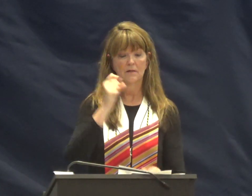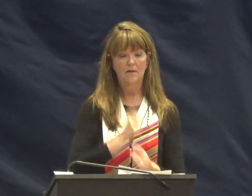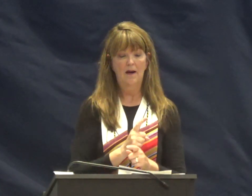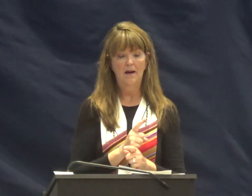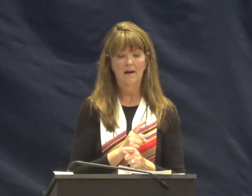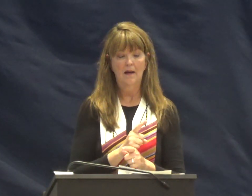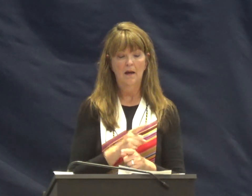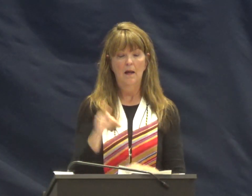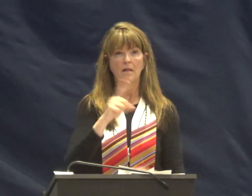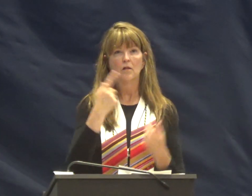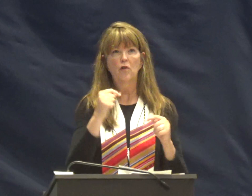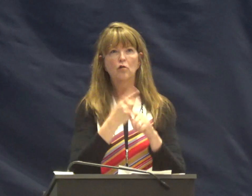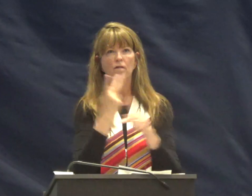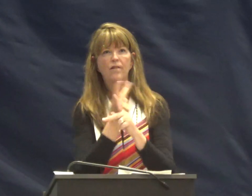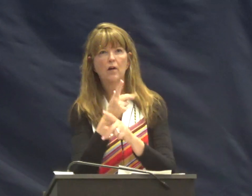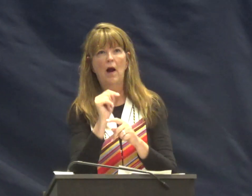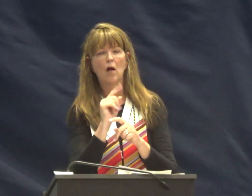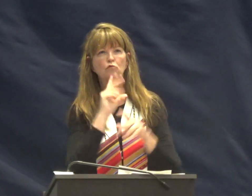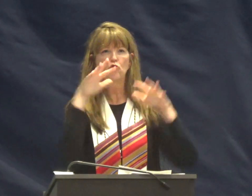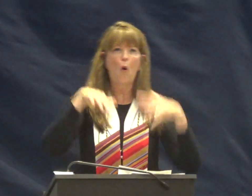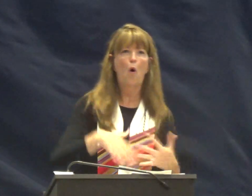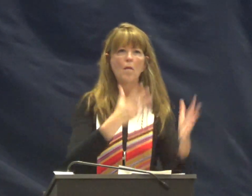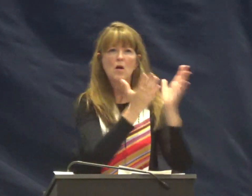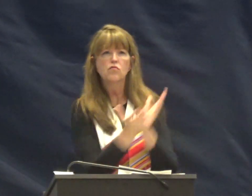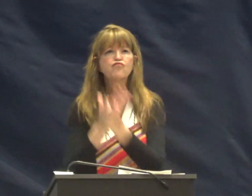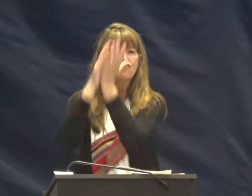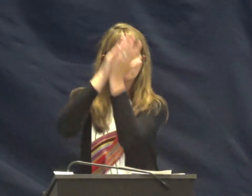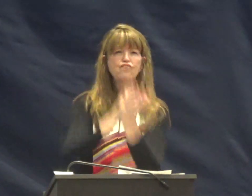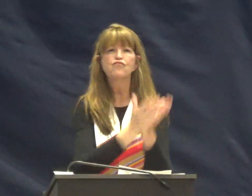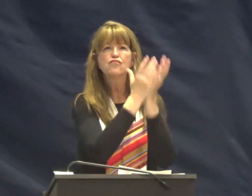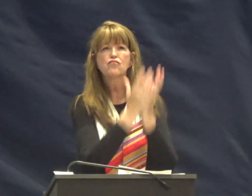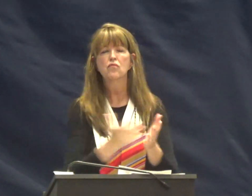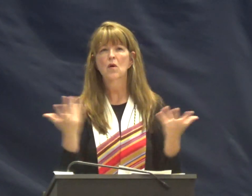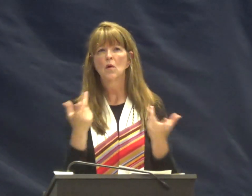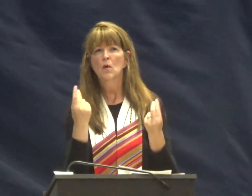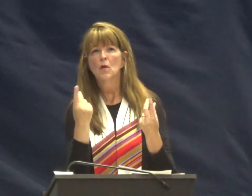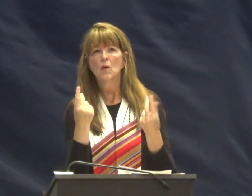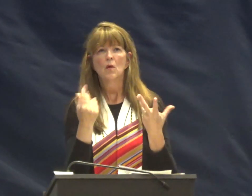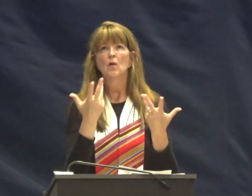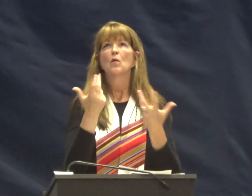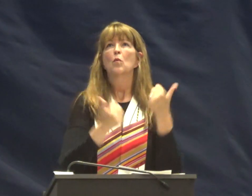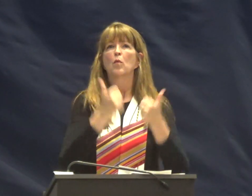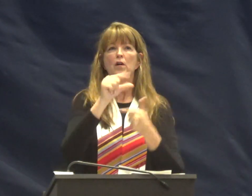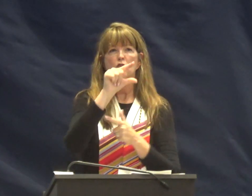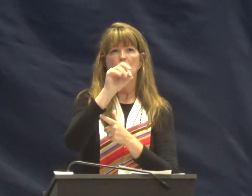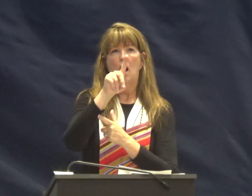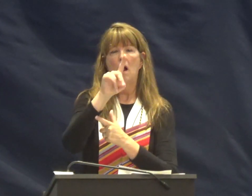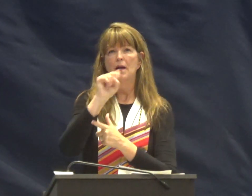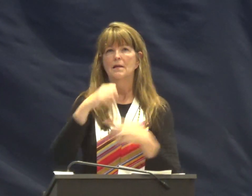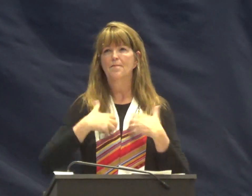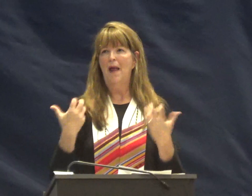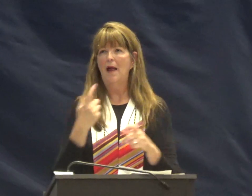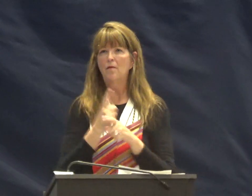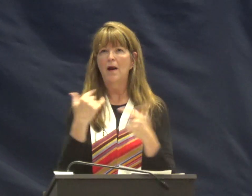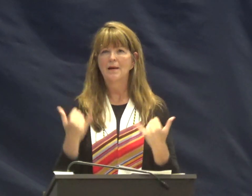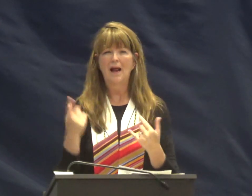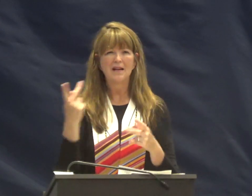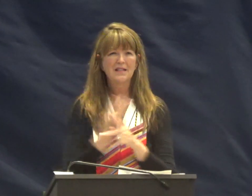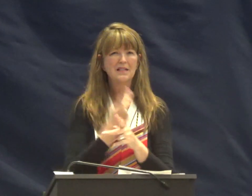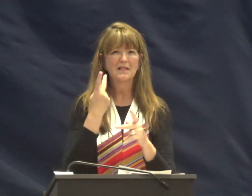And many of the people were very superstitious at that time. And they would try to figure out which of the gods were